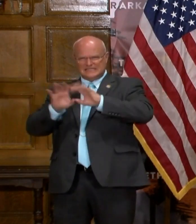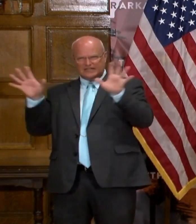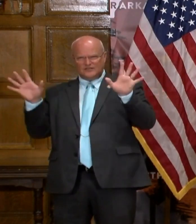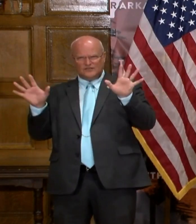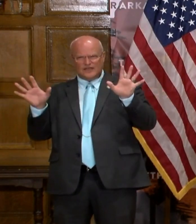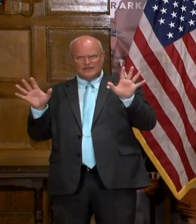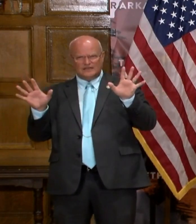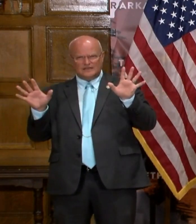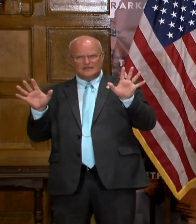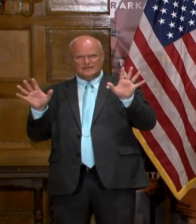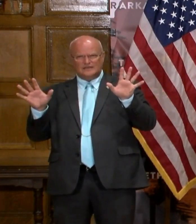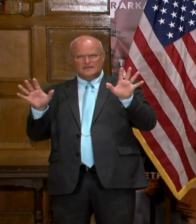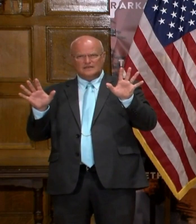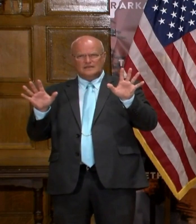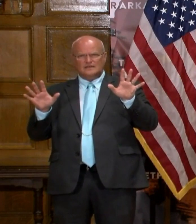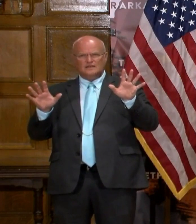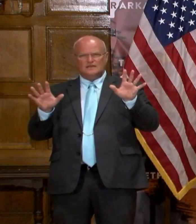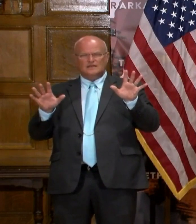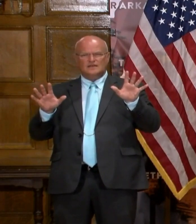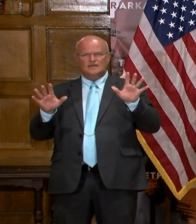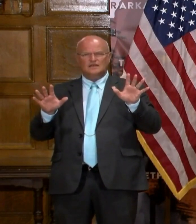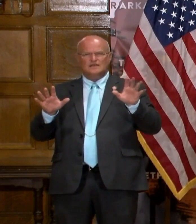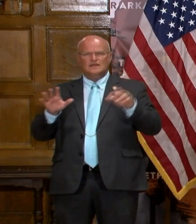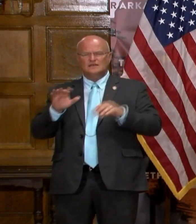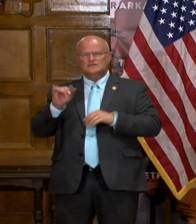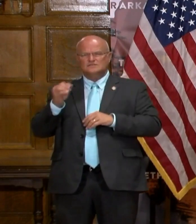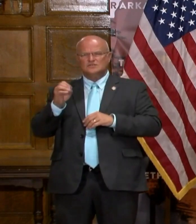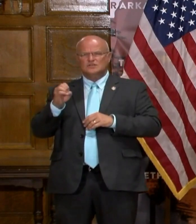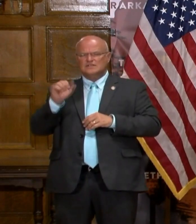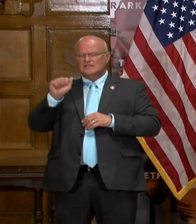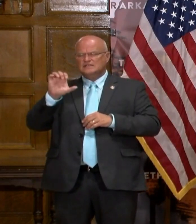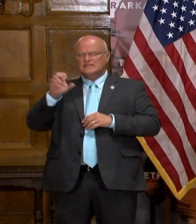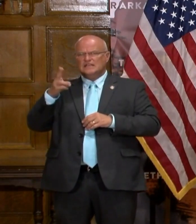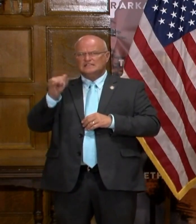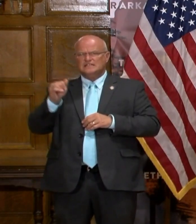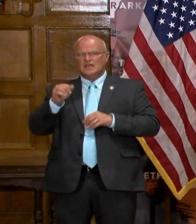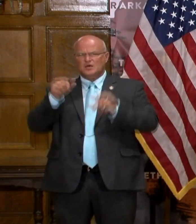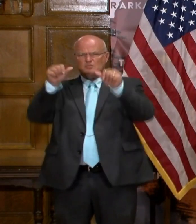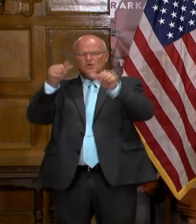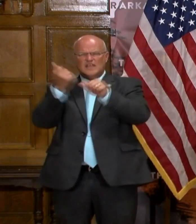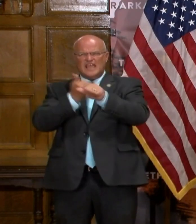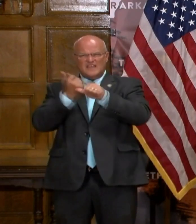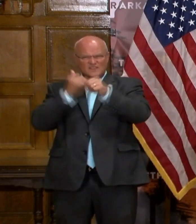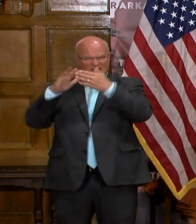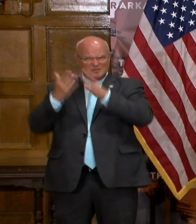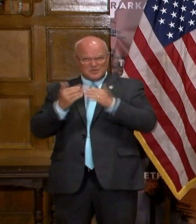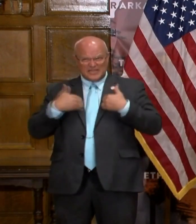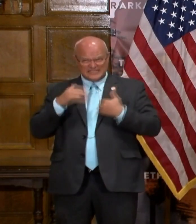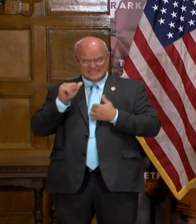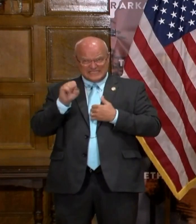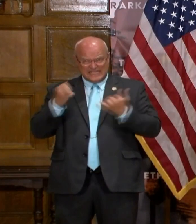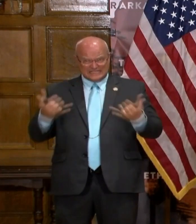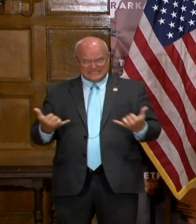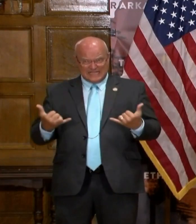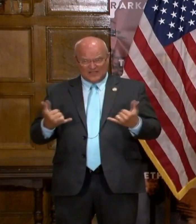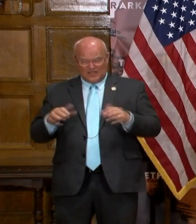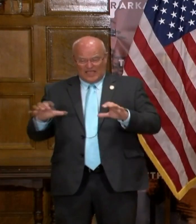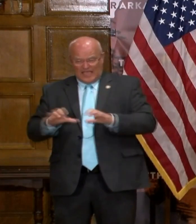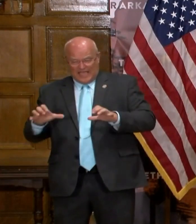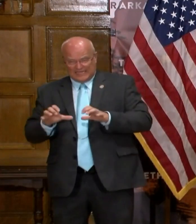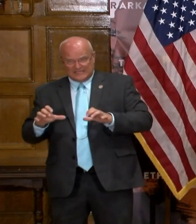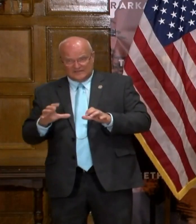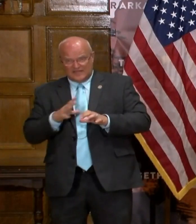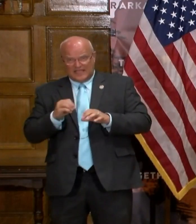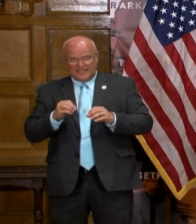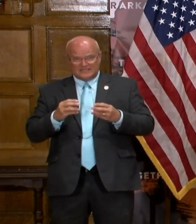clarify, this may be more for Joe here. Is ACHI posting every community that has a case now, active and